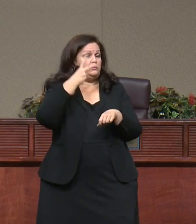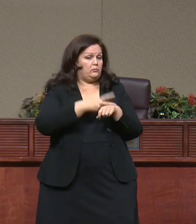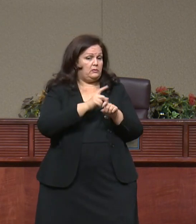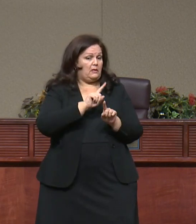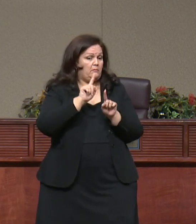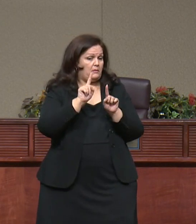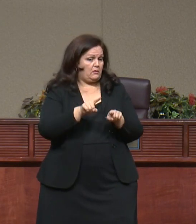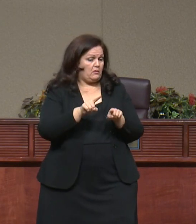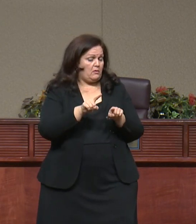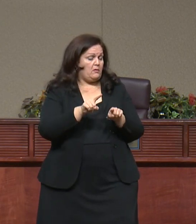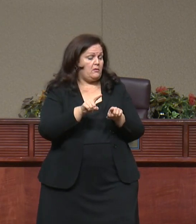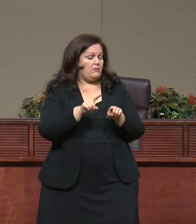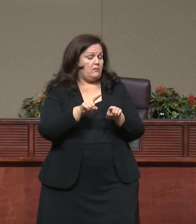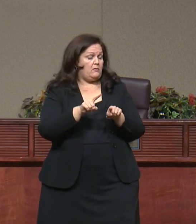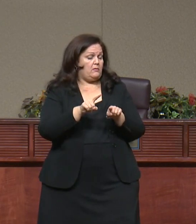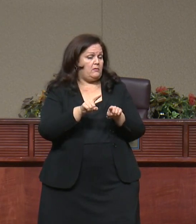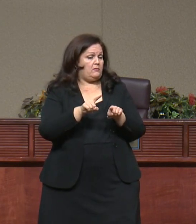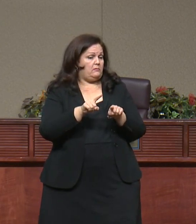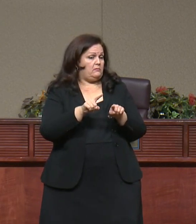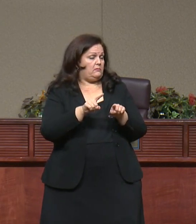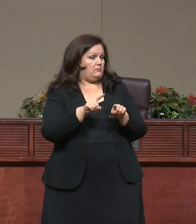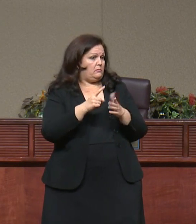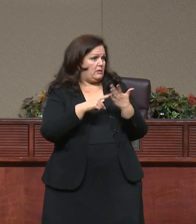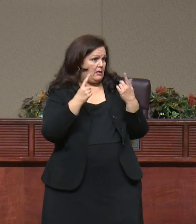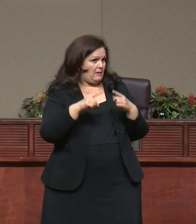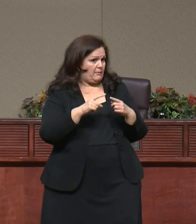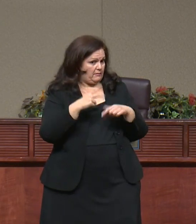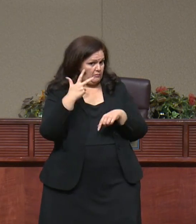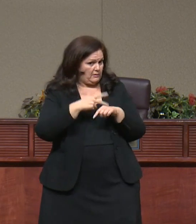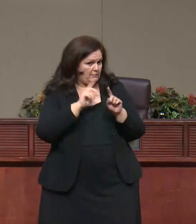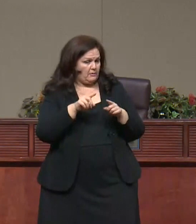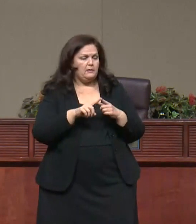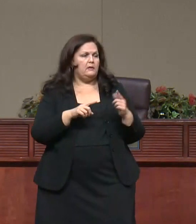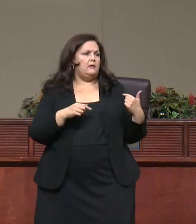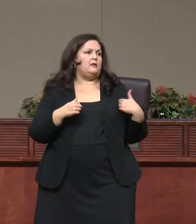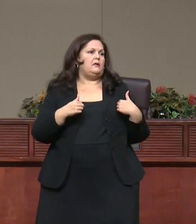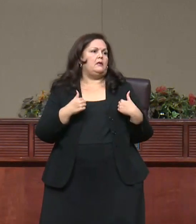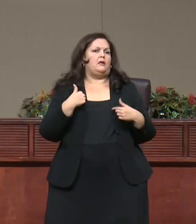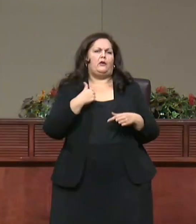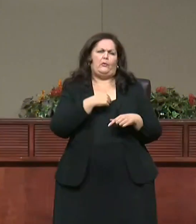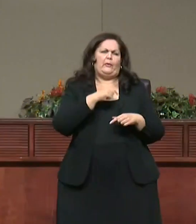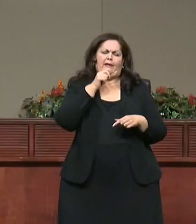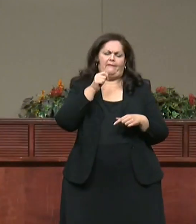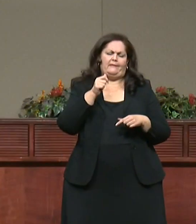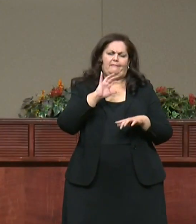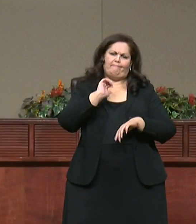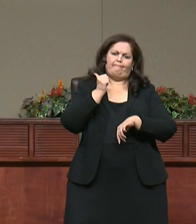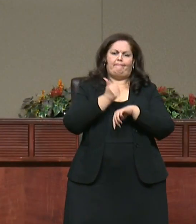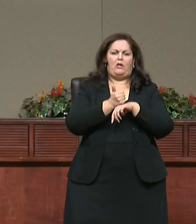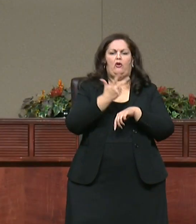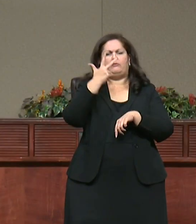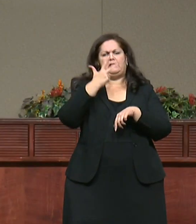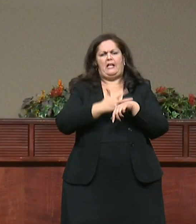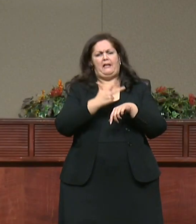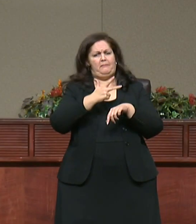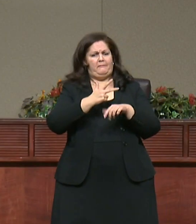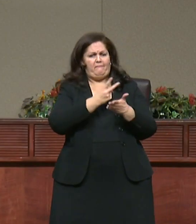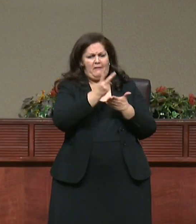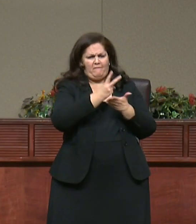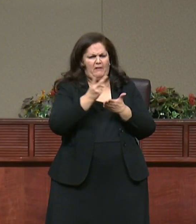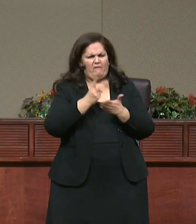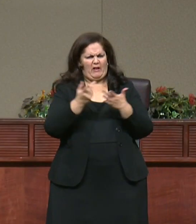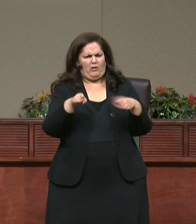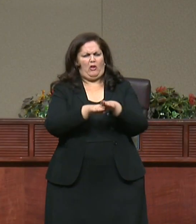3 strikes and you're out? We have not established a 3 strikes rule and you're out,